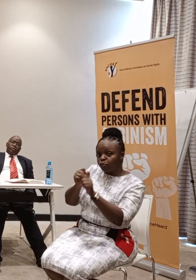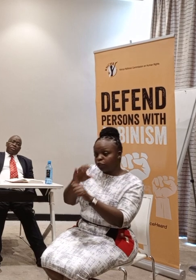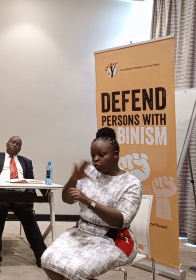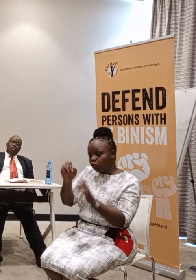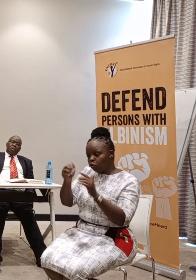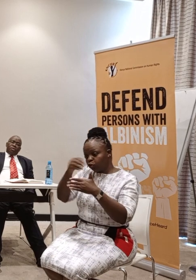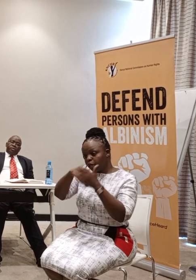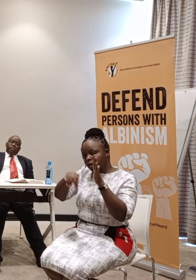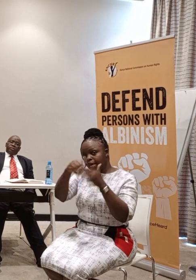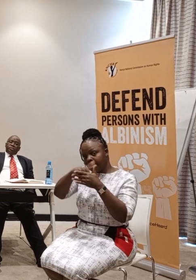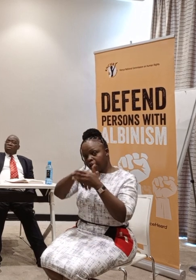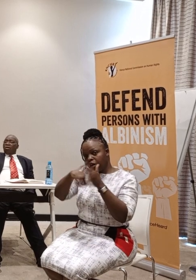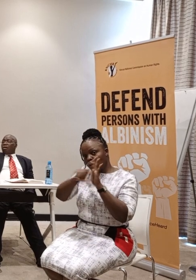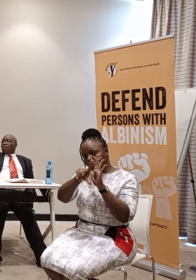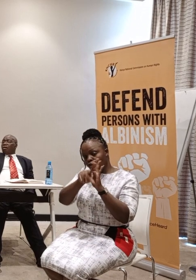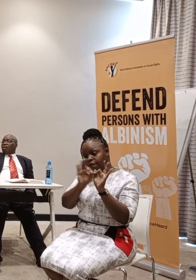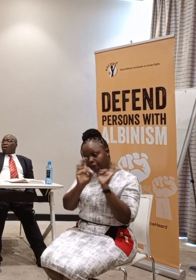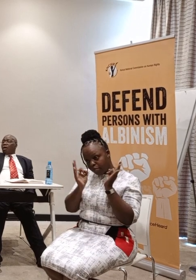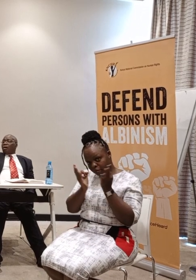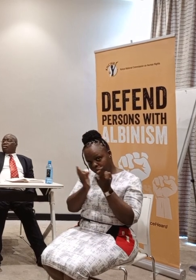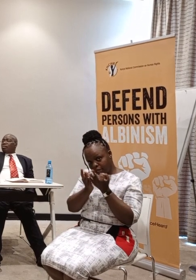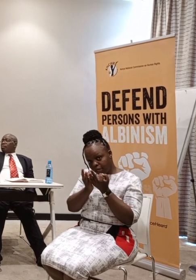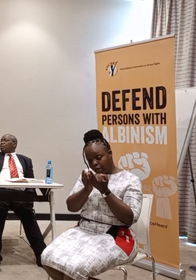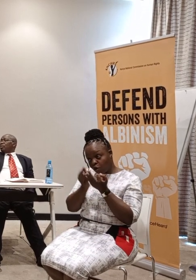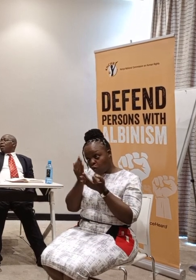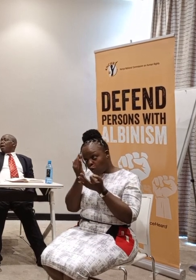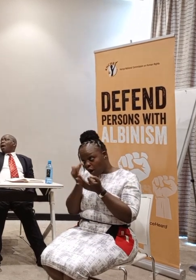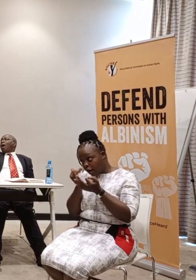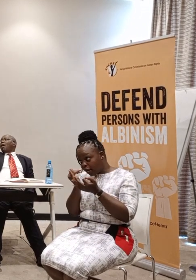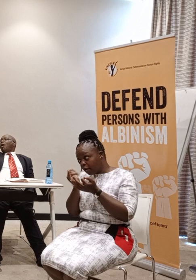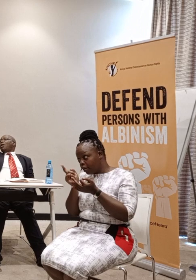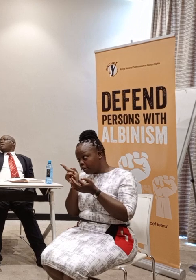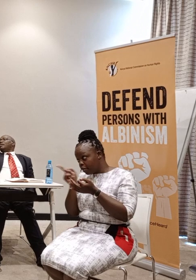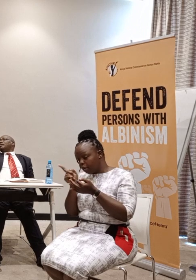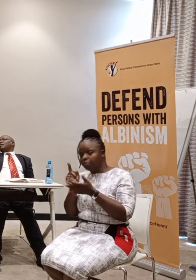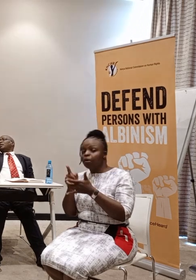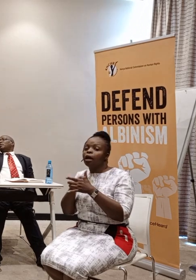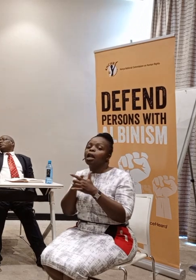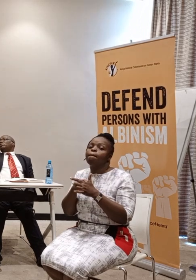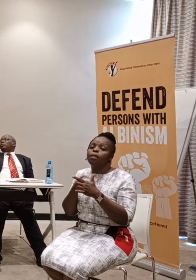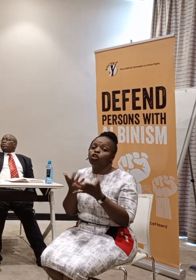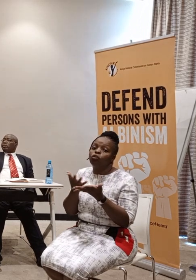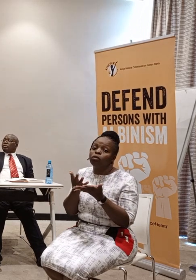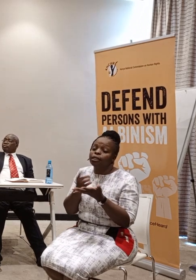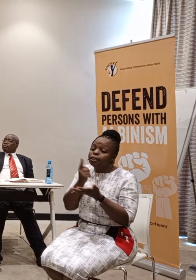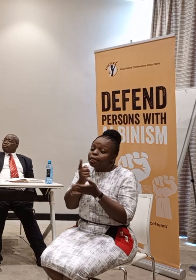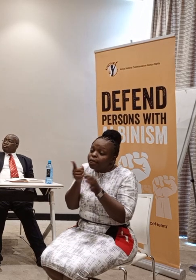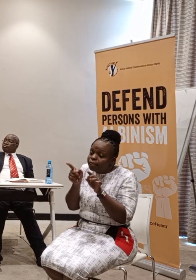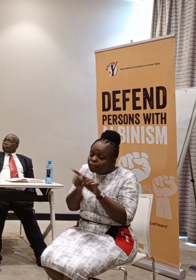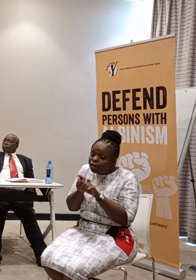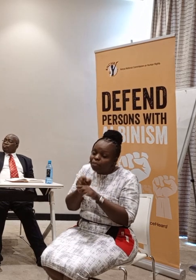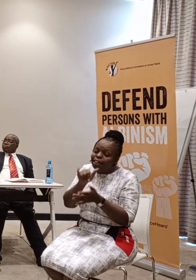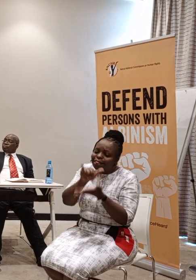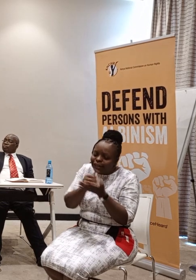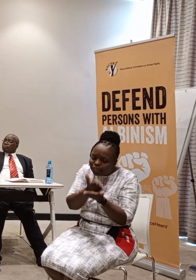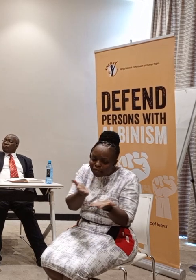in-laws family because he's that, alisema hiyo kitu. My mother was told hicho